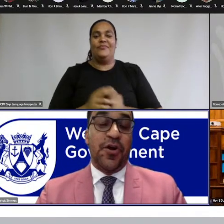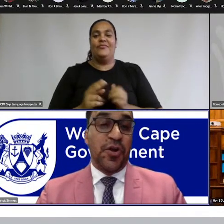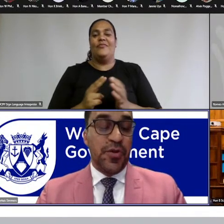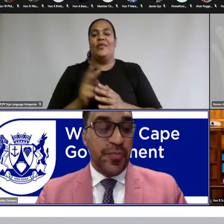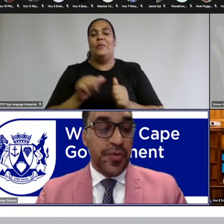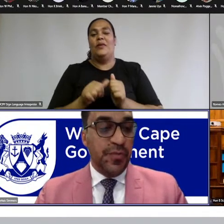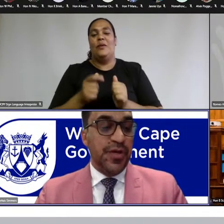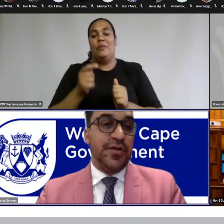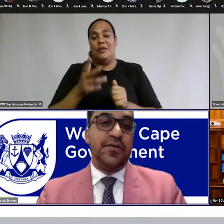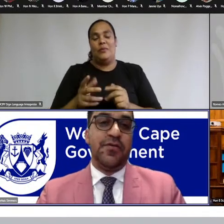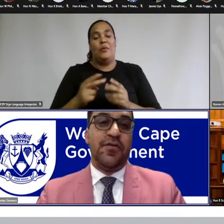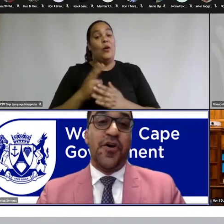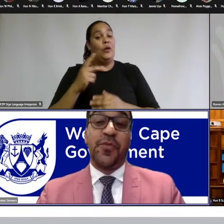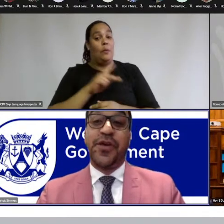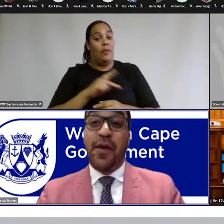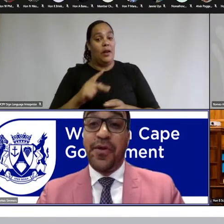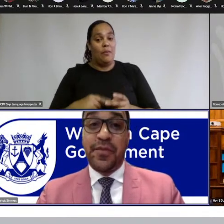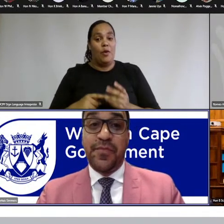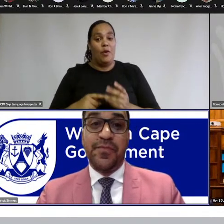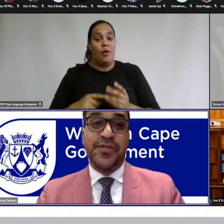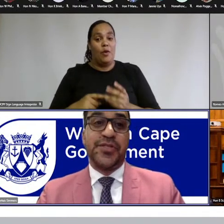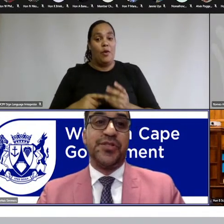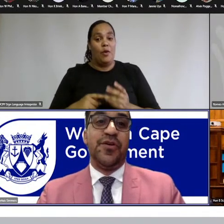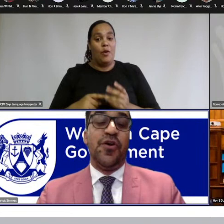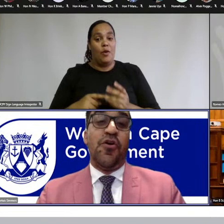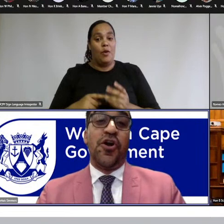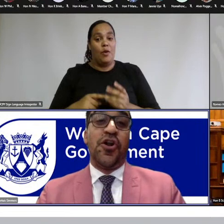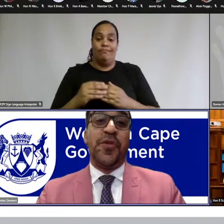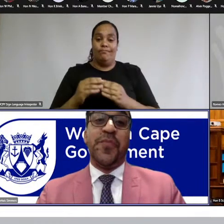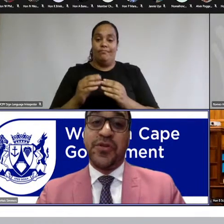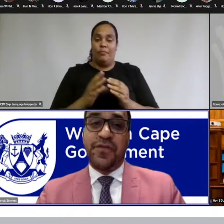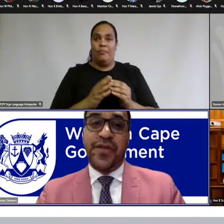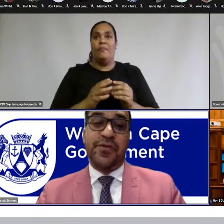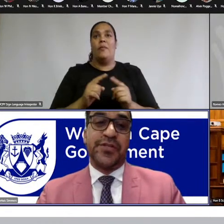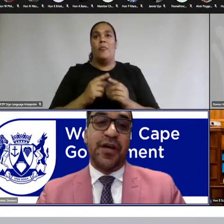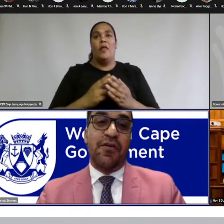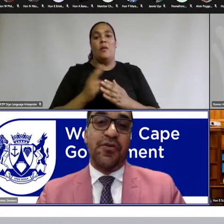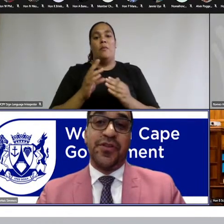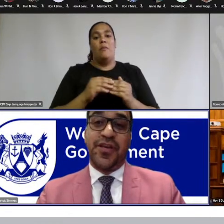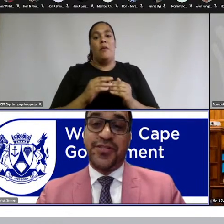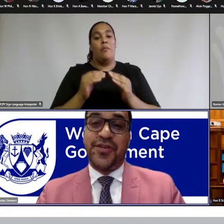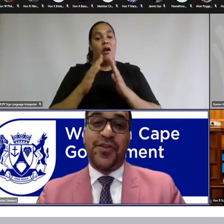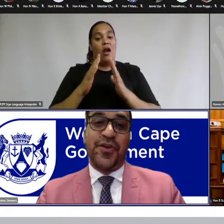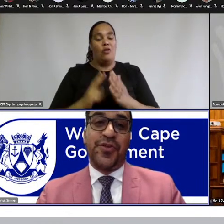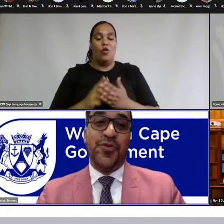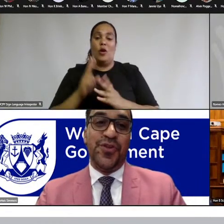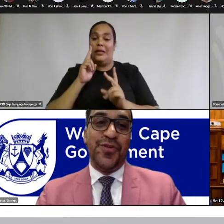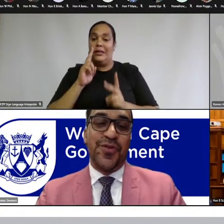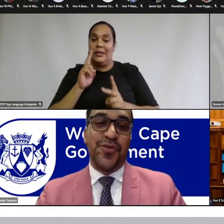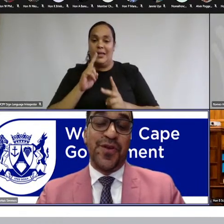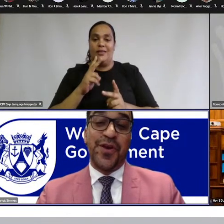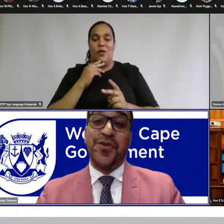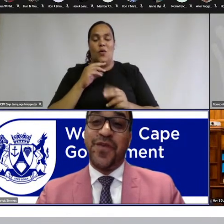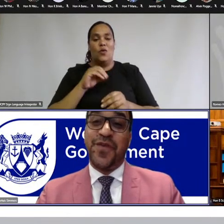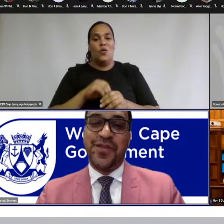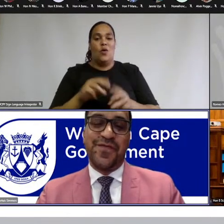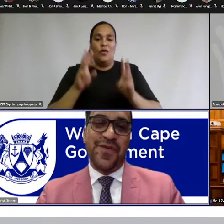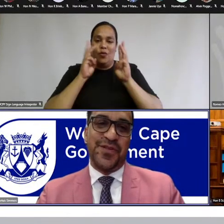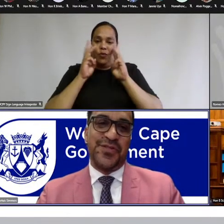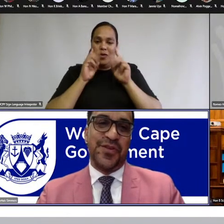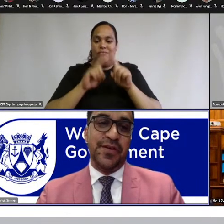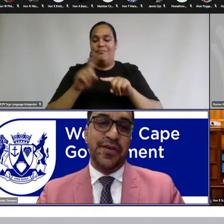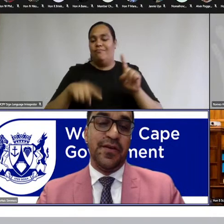Speaker, Honourable Premier, Honourable Cabinet members, Honourable members of the House, our honoured guests that are tuned in through